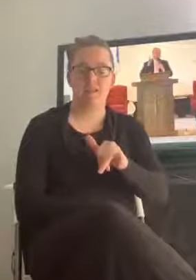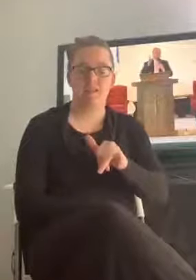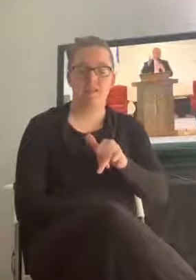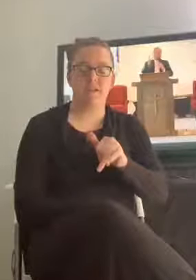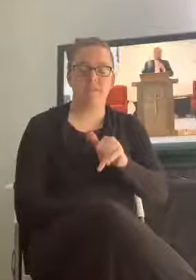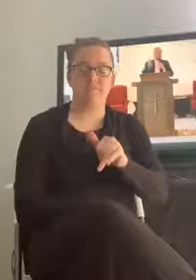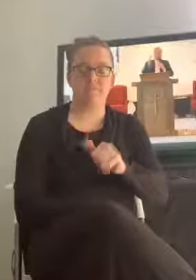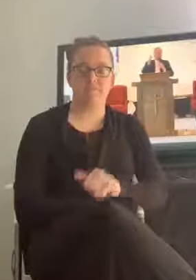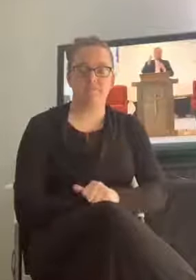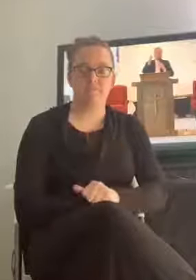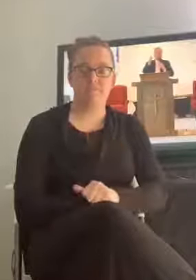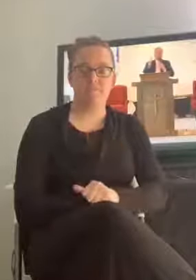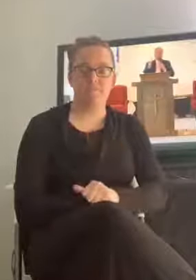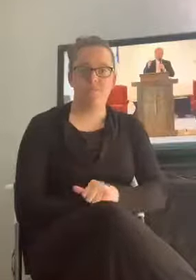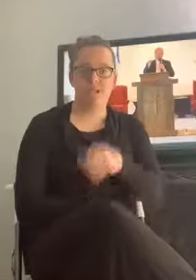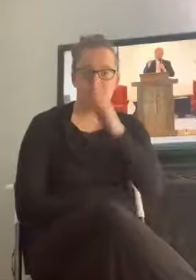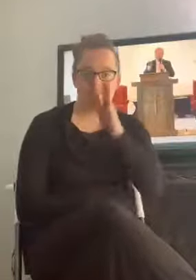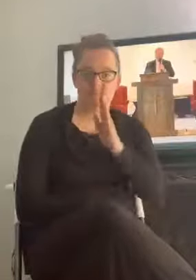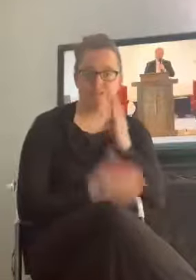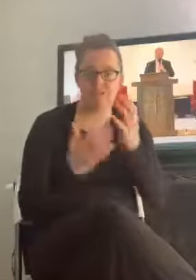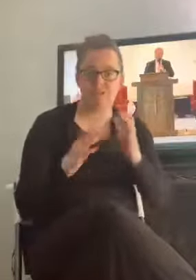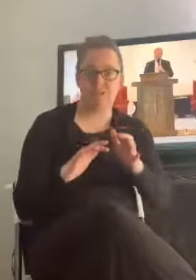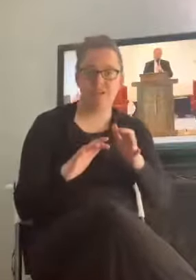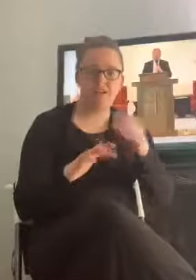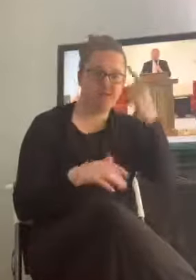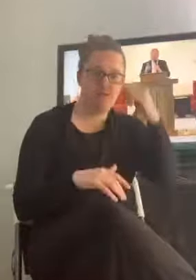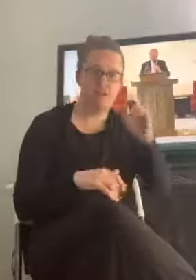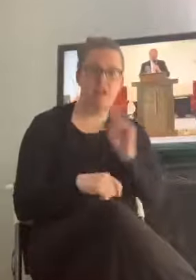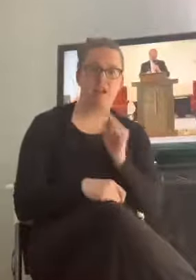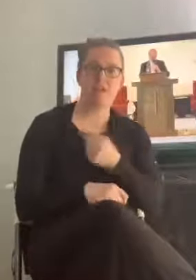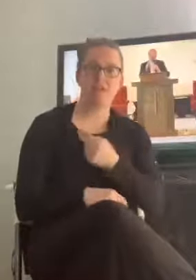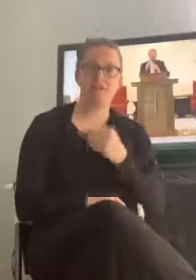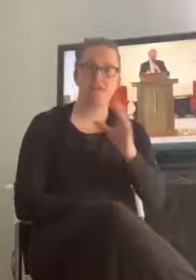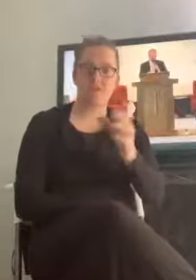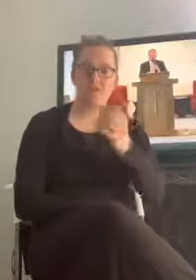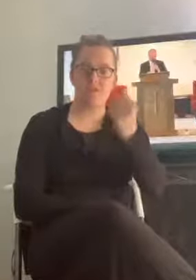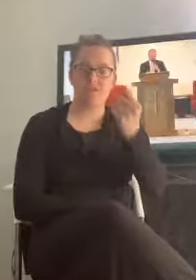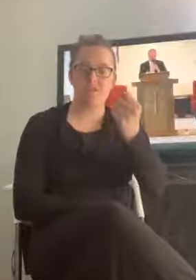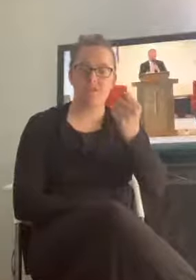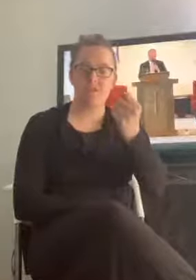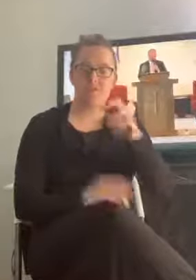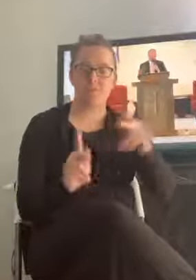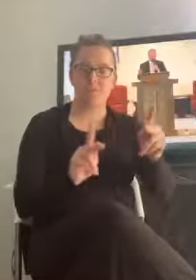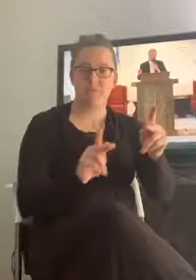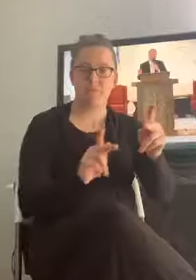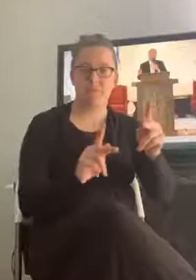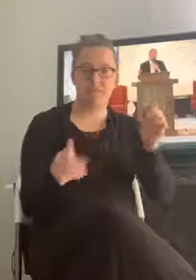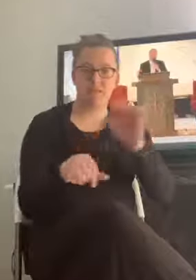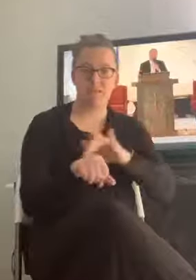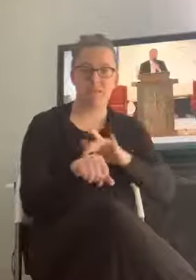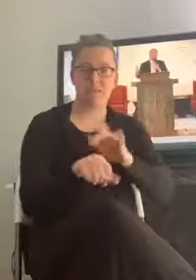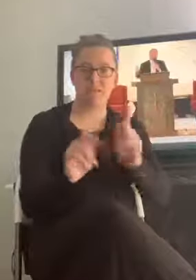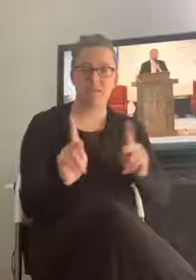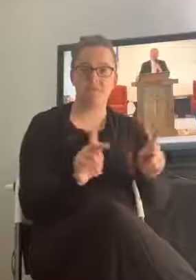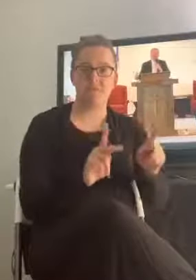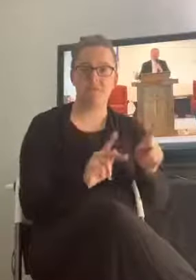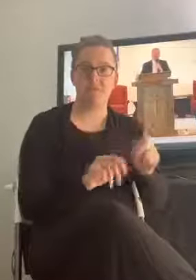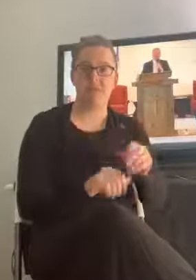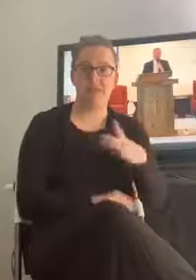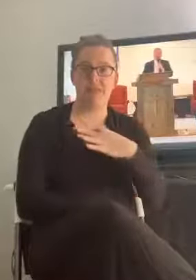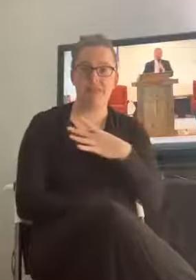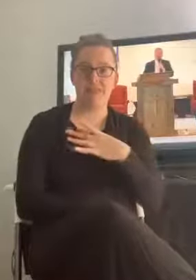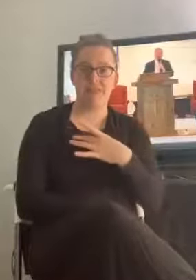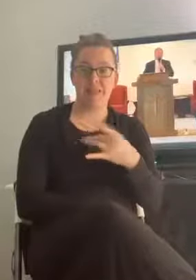to extend the reach of what it is that we're trying to do. So I ask you, if you're on Facebook Live right now and you have not, please like